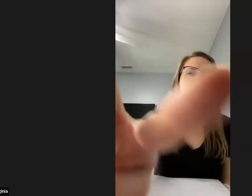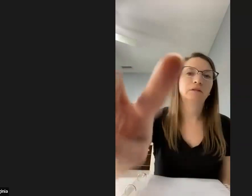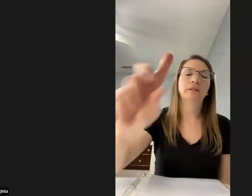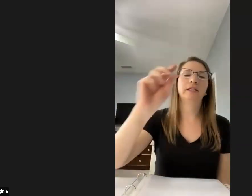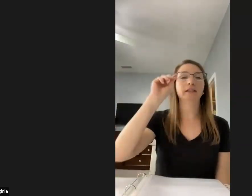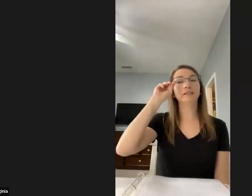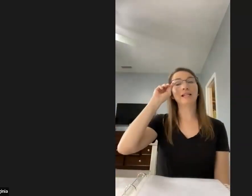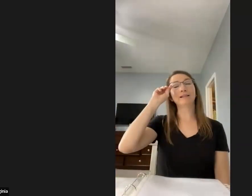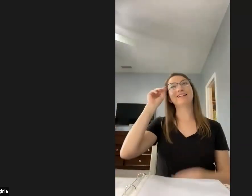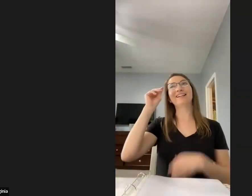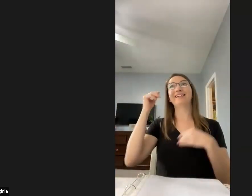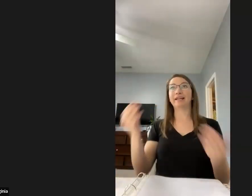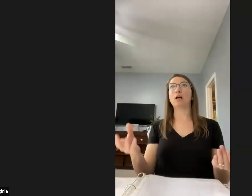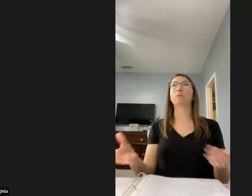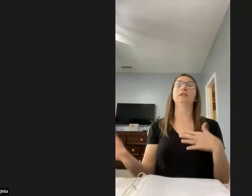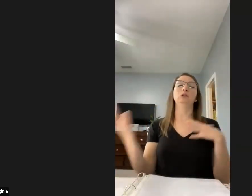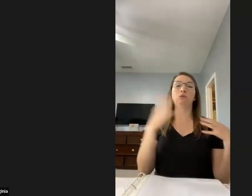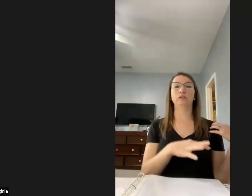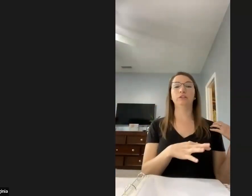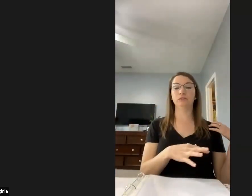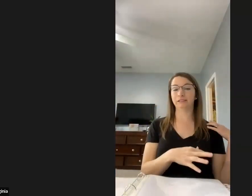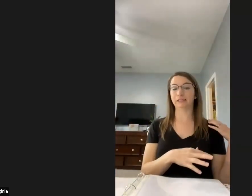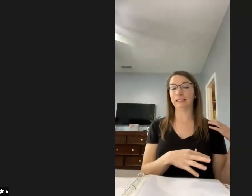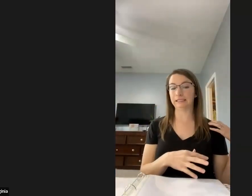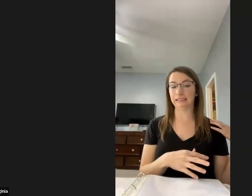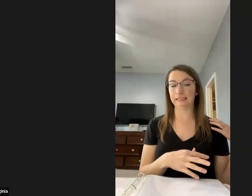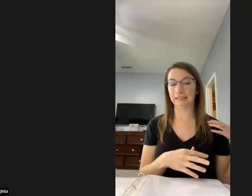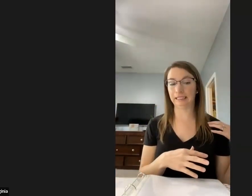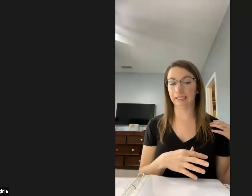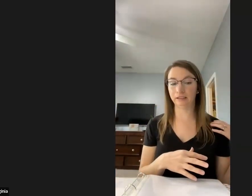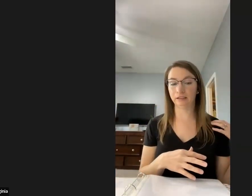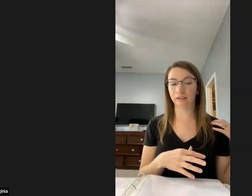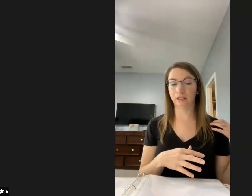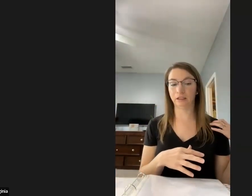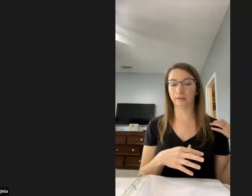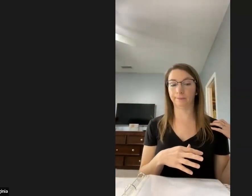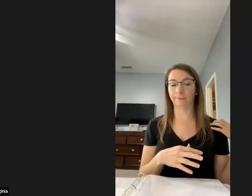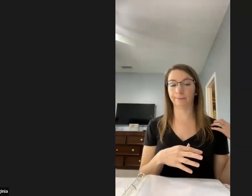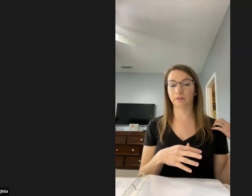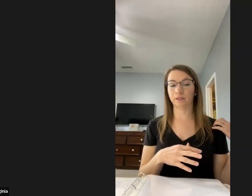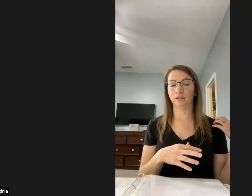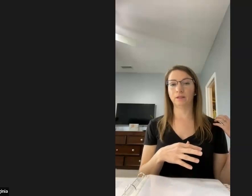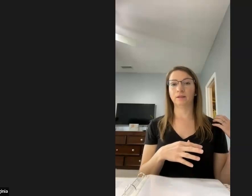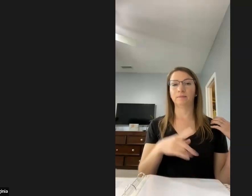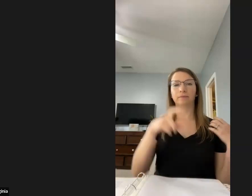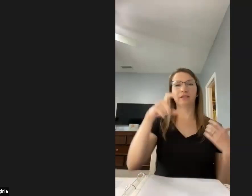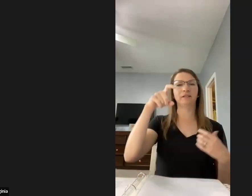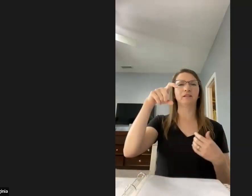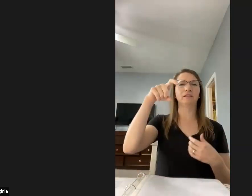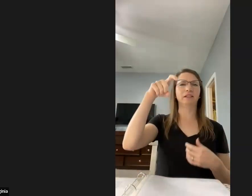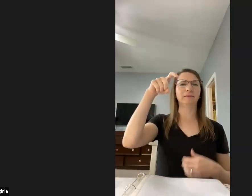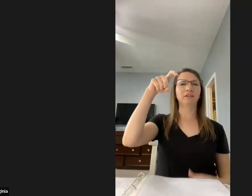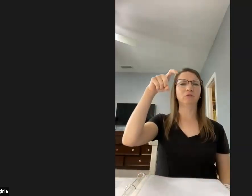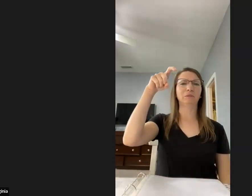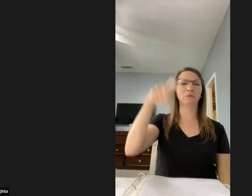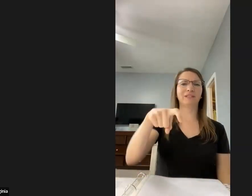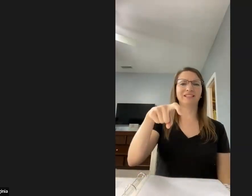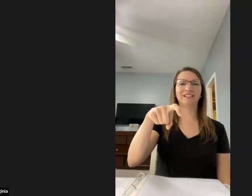So I didn't exactly say now, but you could translate it as that. Um, but does anybody remember what this sign